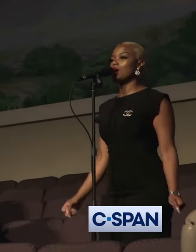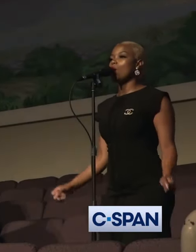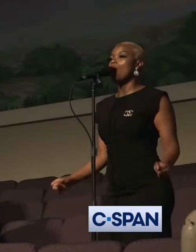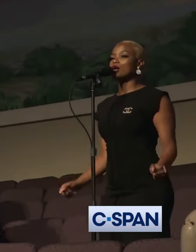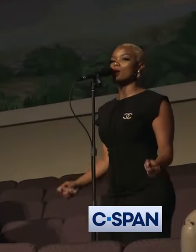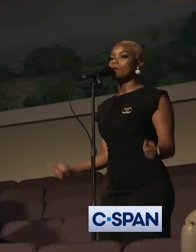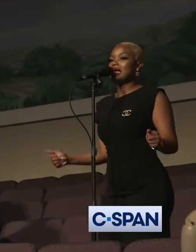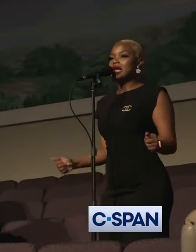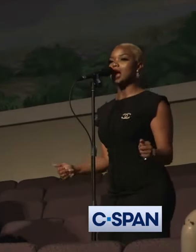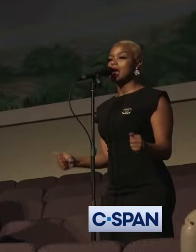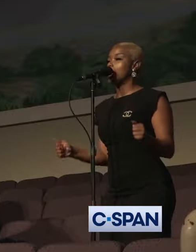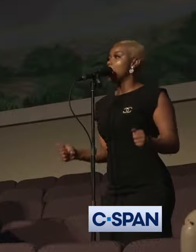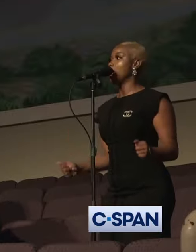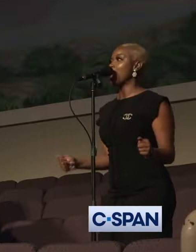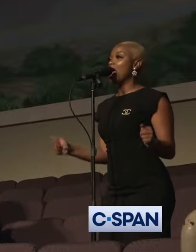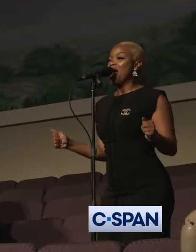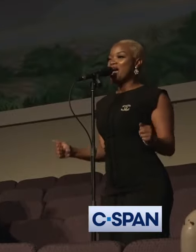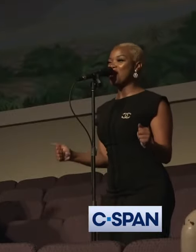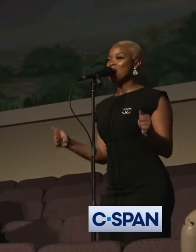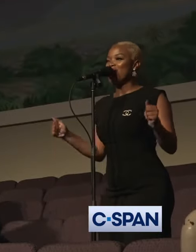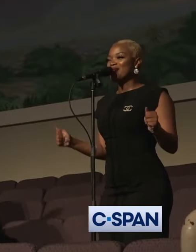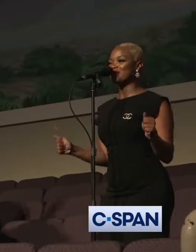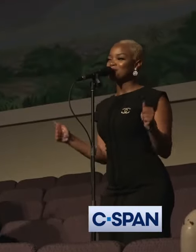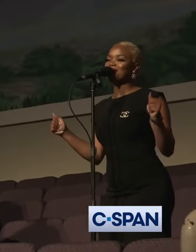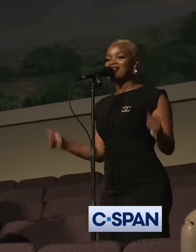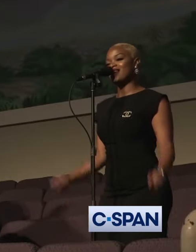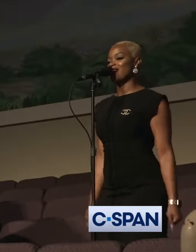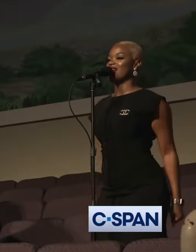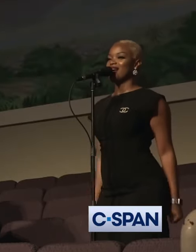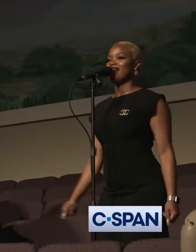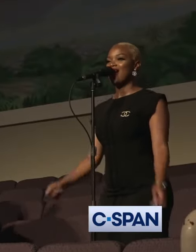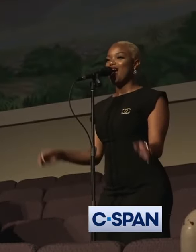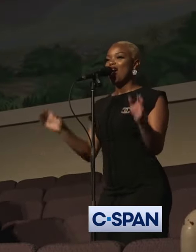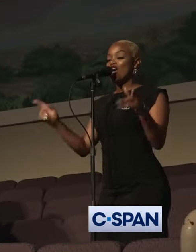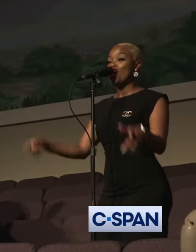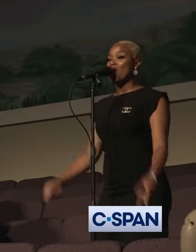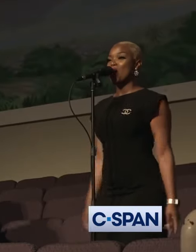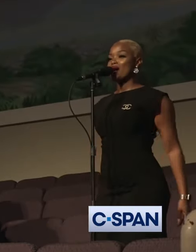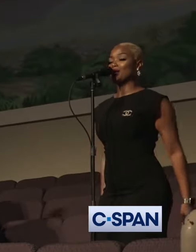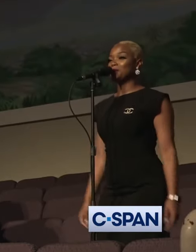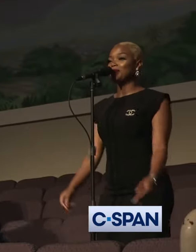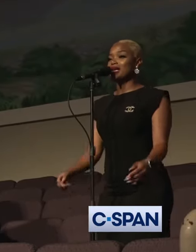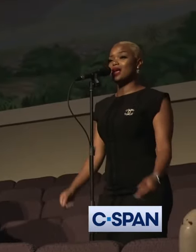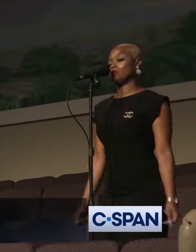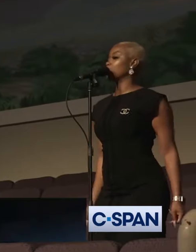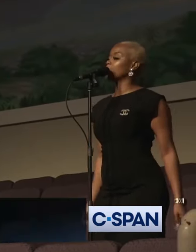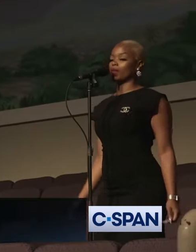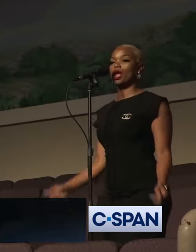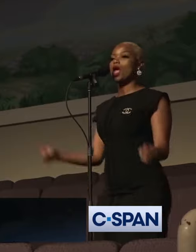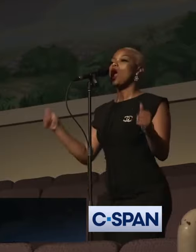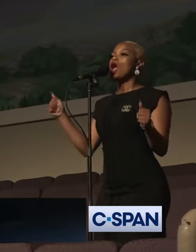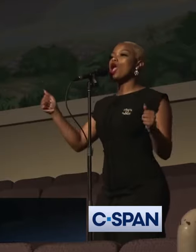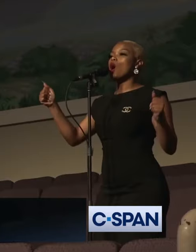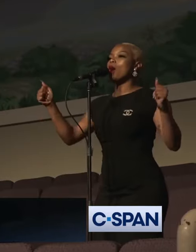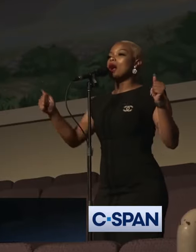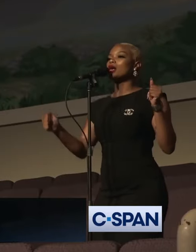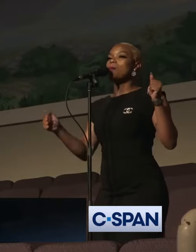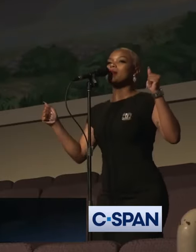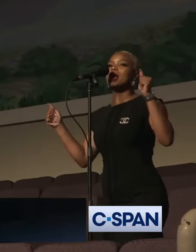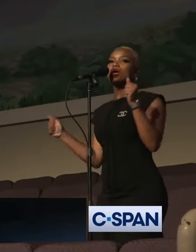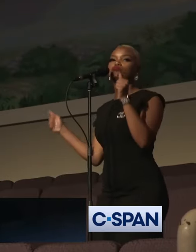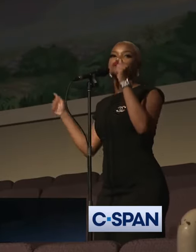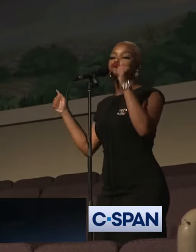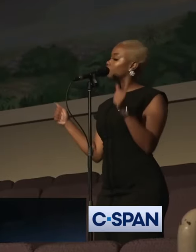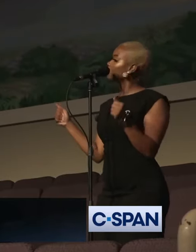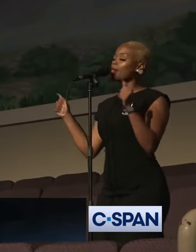me. I want to see Jesus. I want to see Jesus. I'm going to see Jesus.